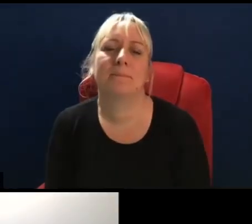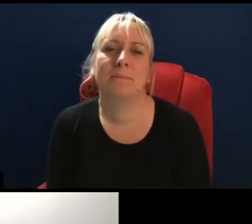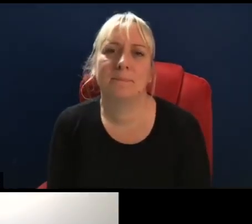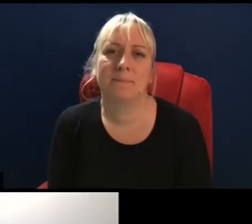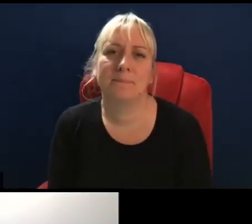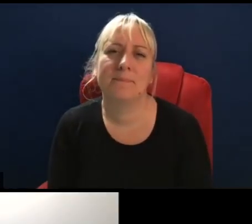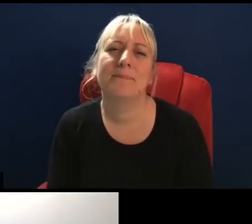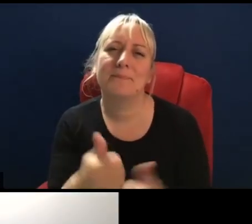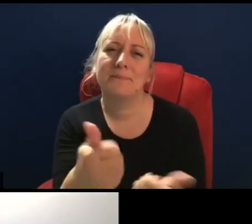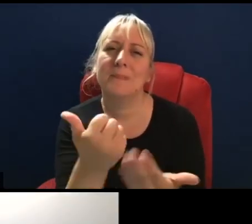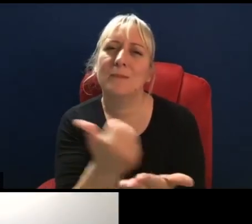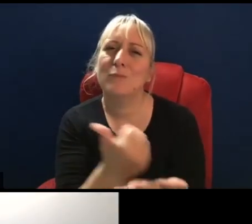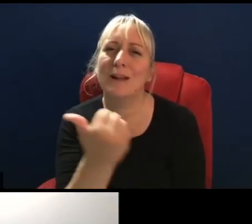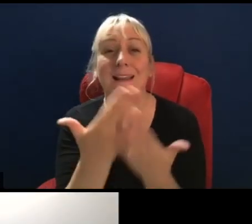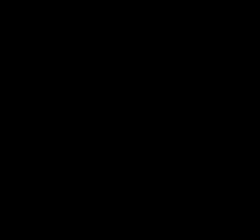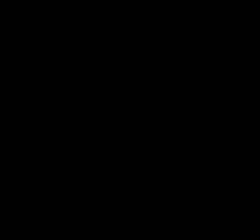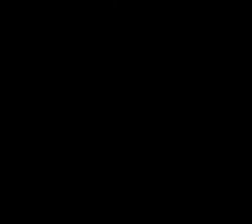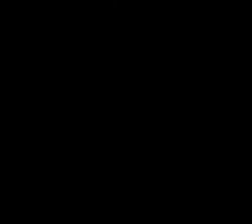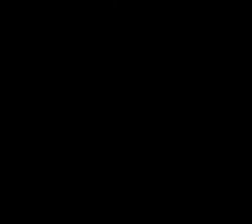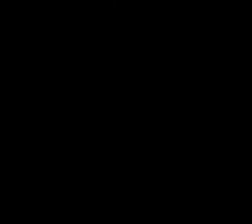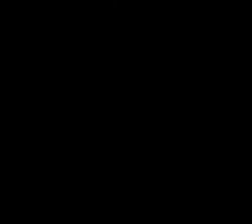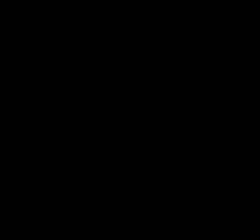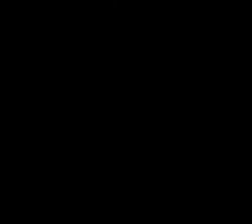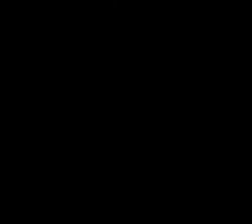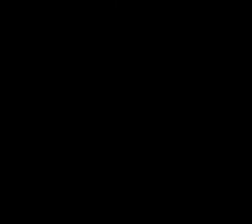That's brilliant. Thank you so much, Tara. Martha.